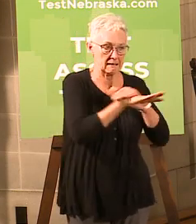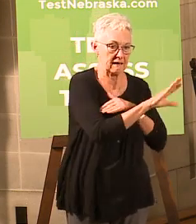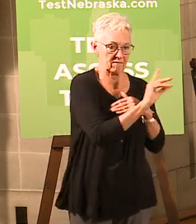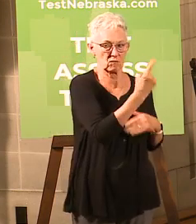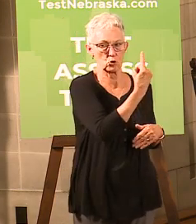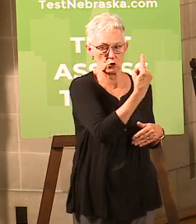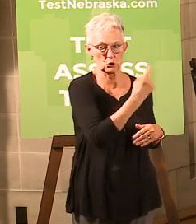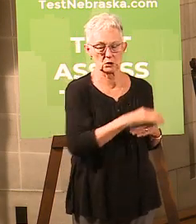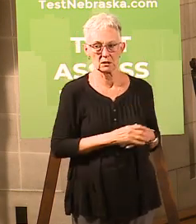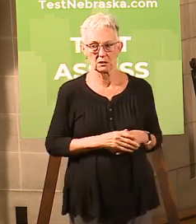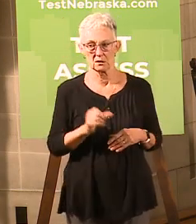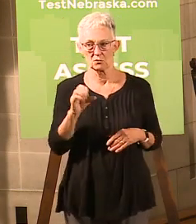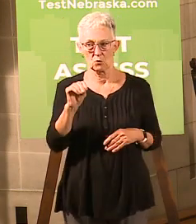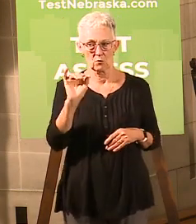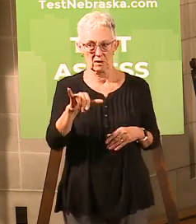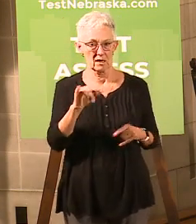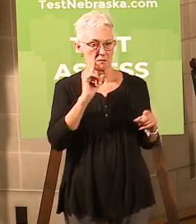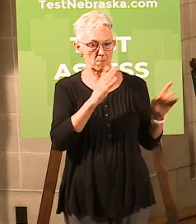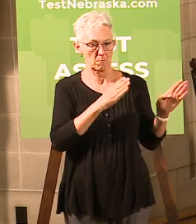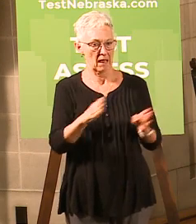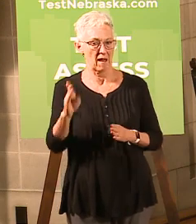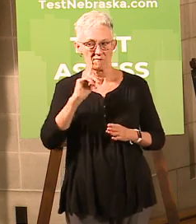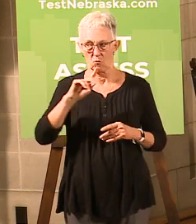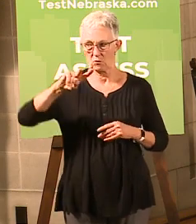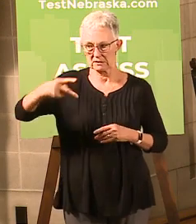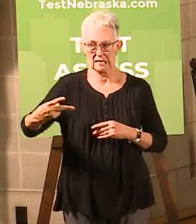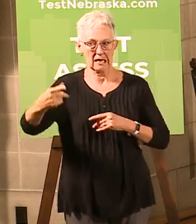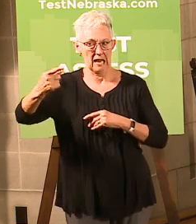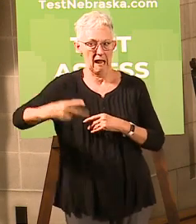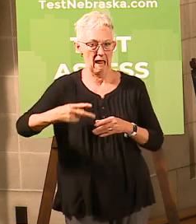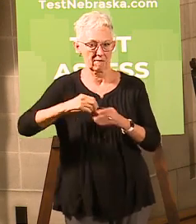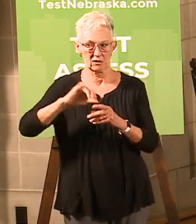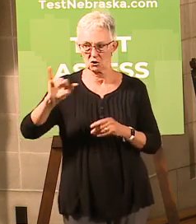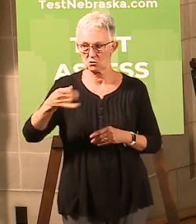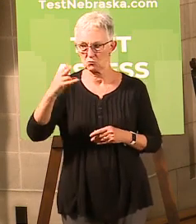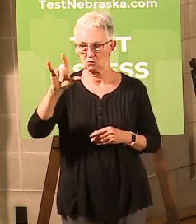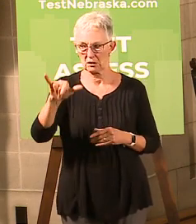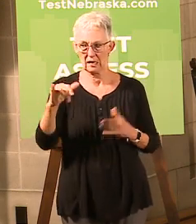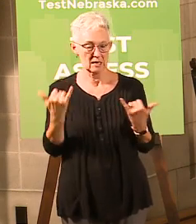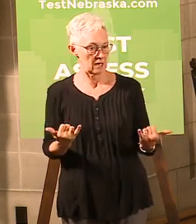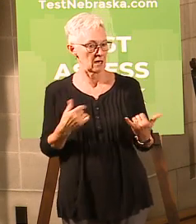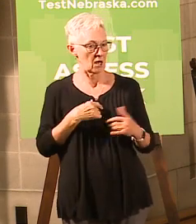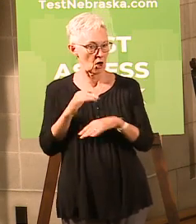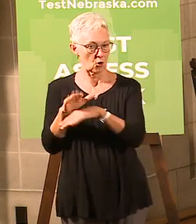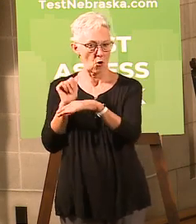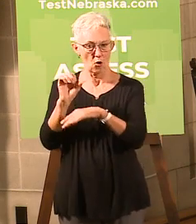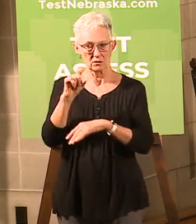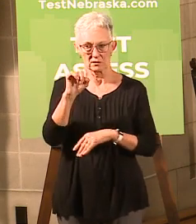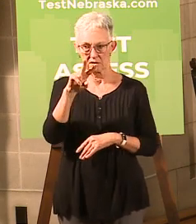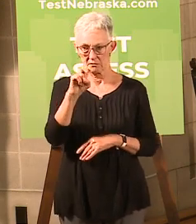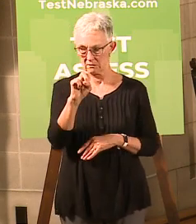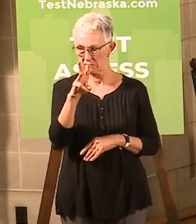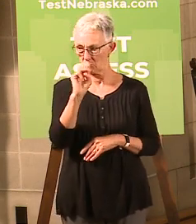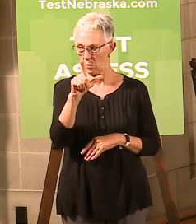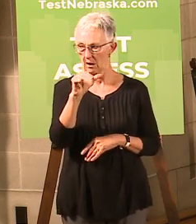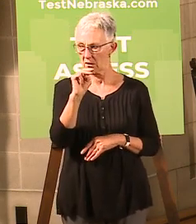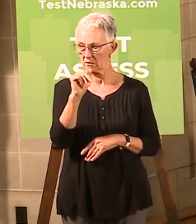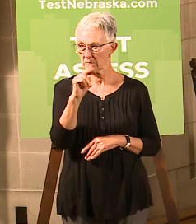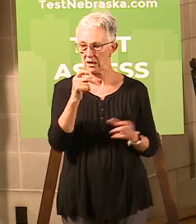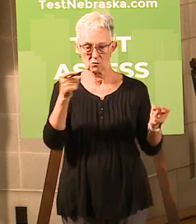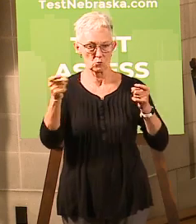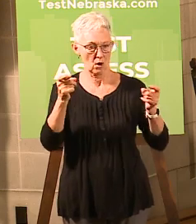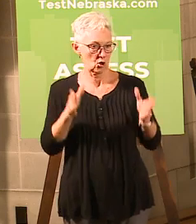The plan would be for the second half of July. And with that, I'd like to call up Steve Wellman, who's our director of agriculture, so he can talk a little bit more in depth about the livestock